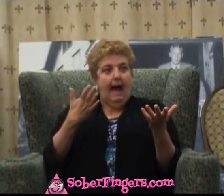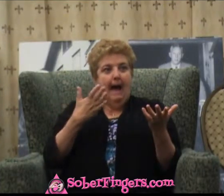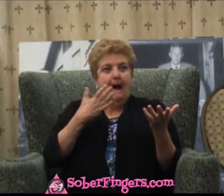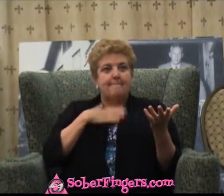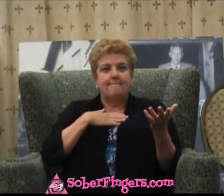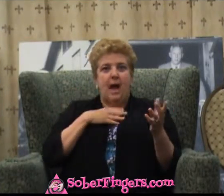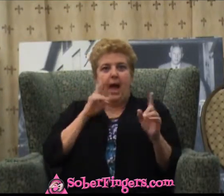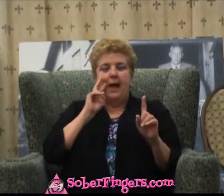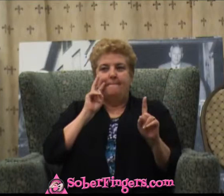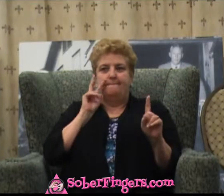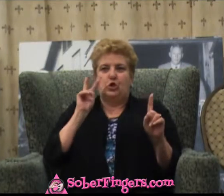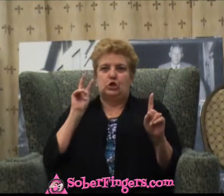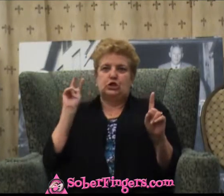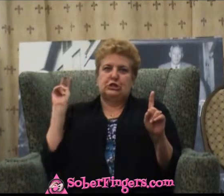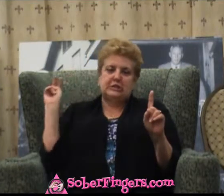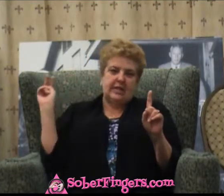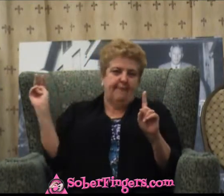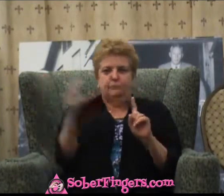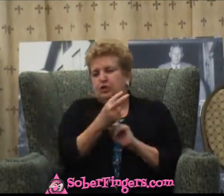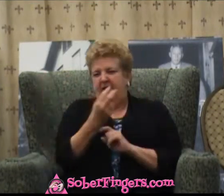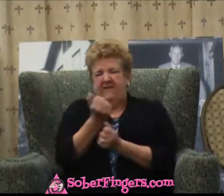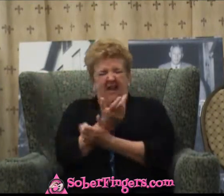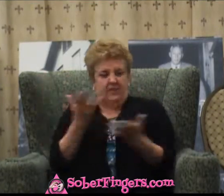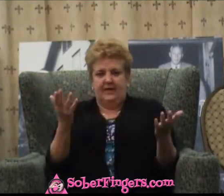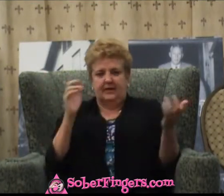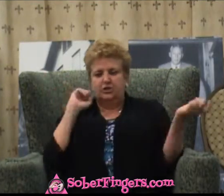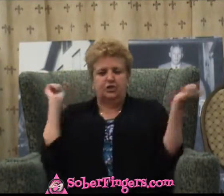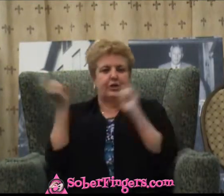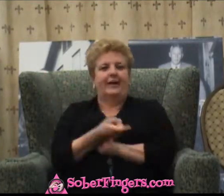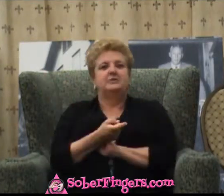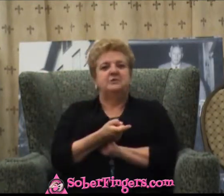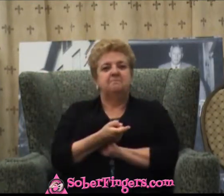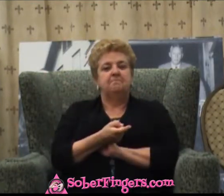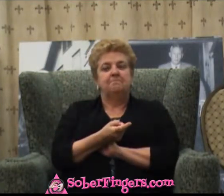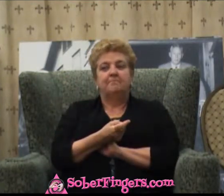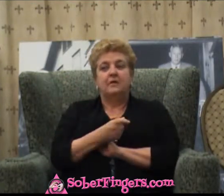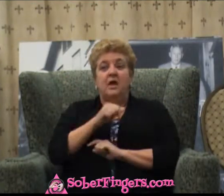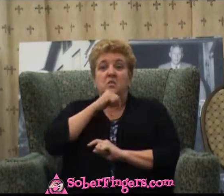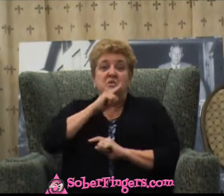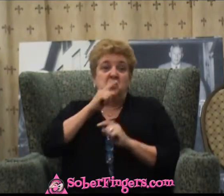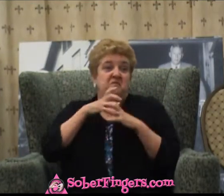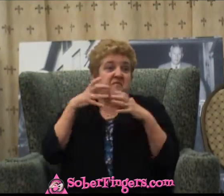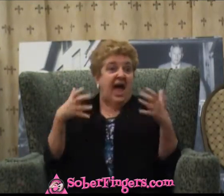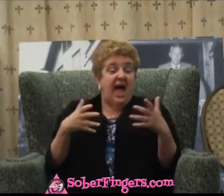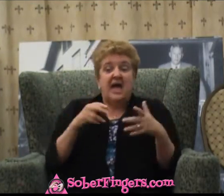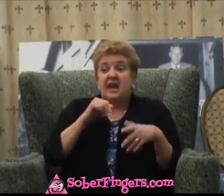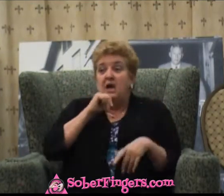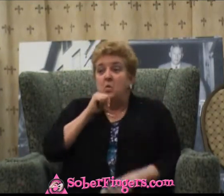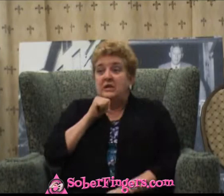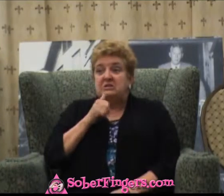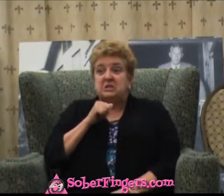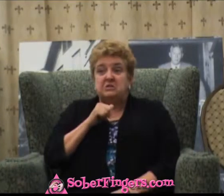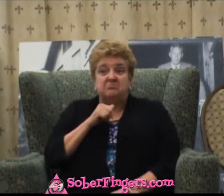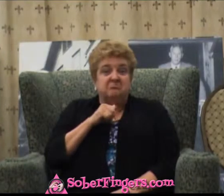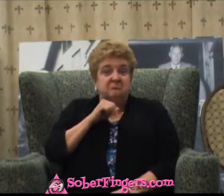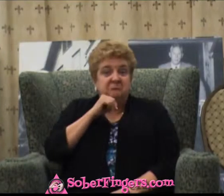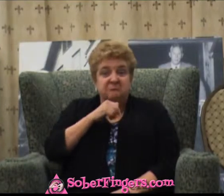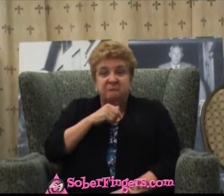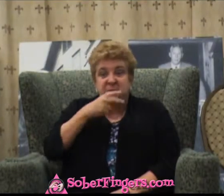of every single thing in my life changed. I wasn't too fat anymore, not pretty enough anymore, or not smart enough, or not popular enough.